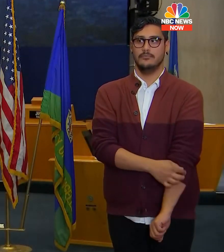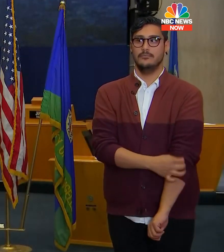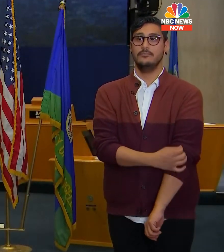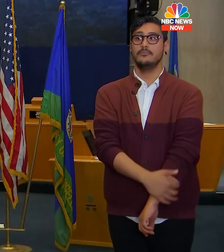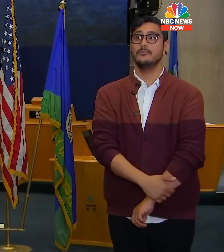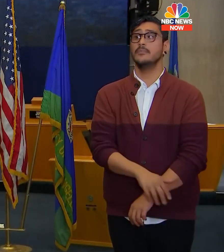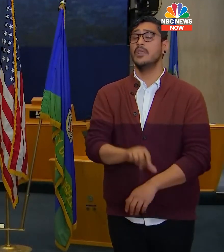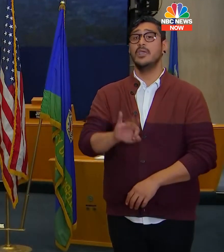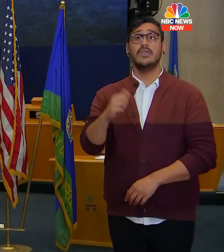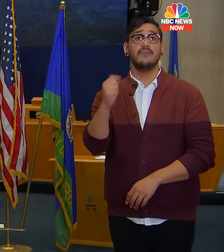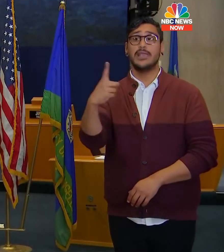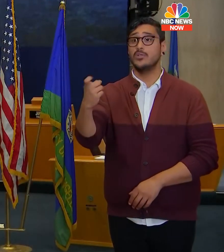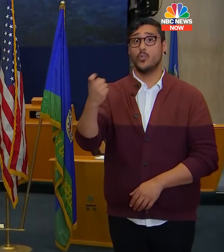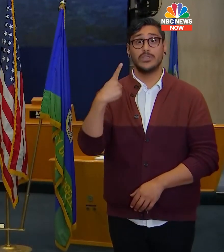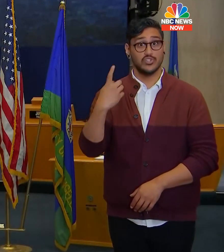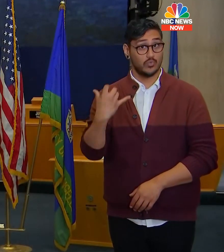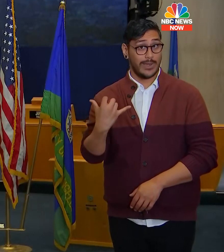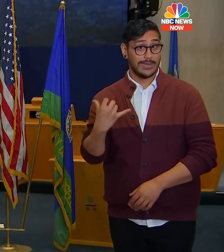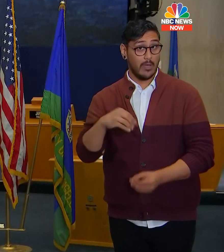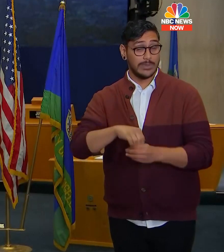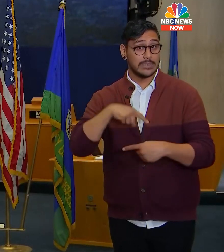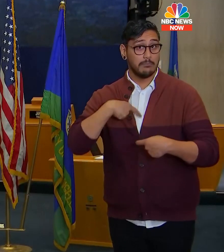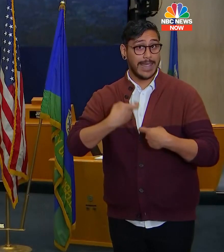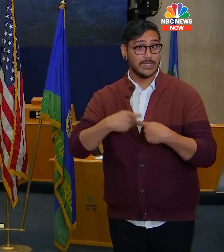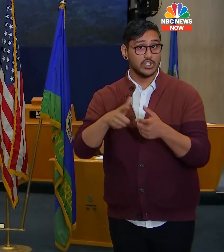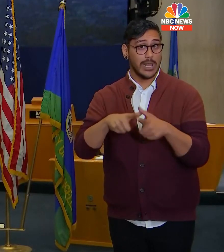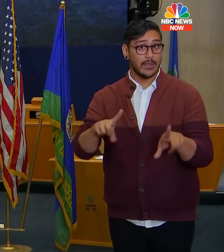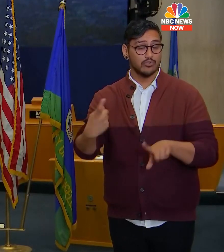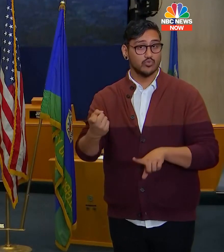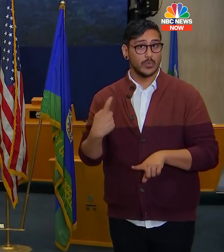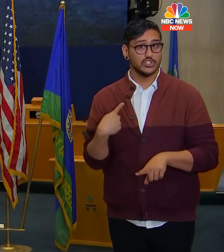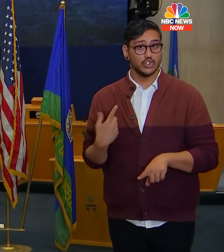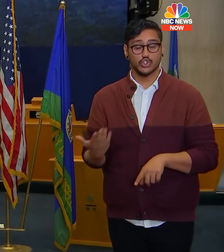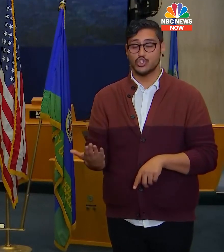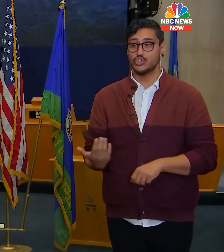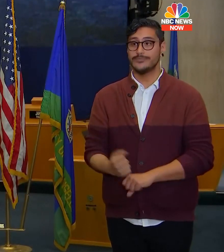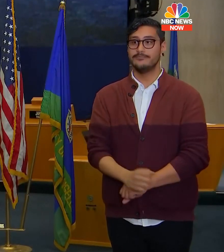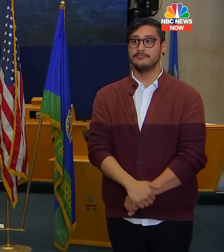¿Sí, alguna pregunta en este momento en español?